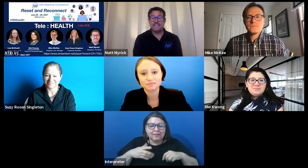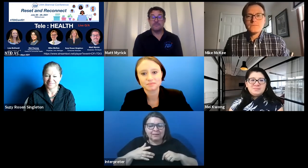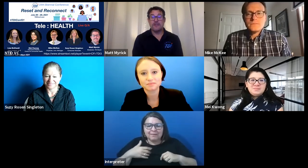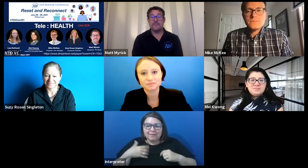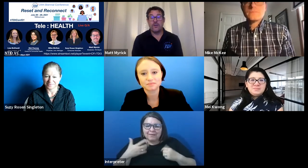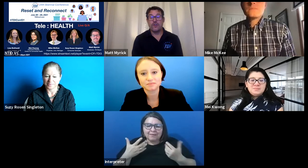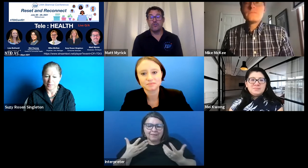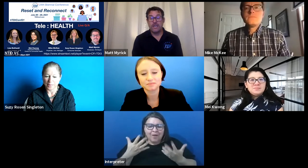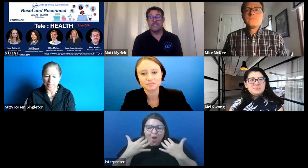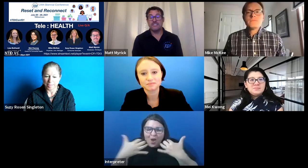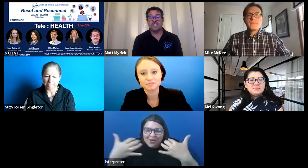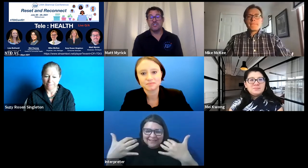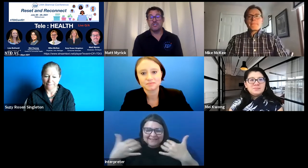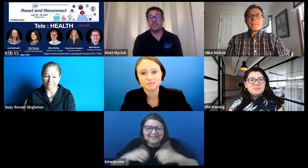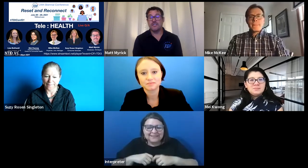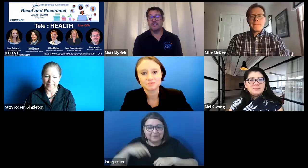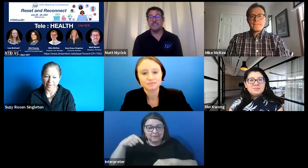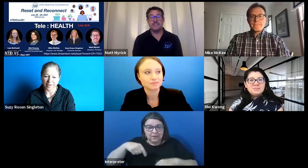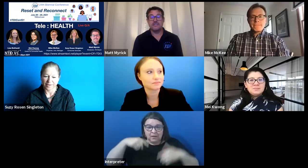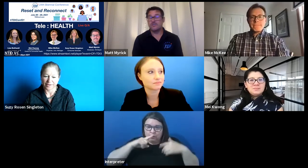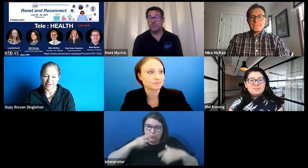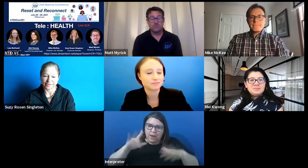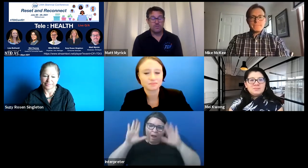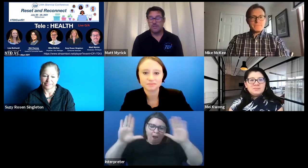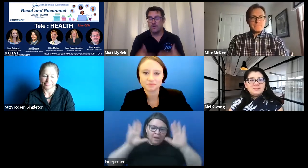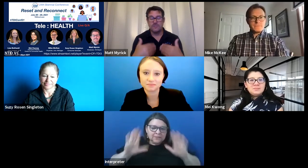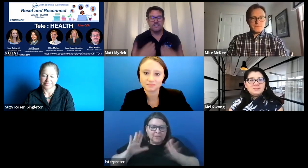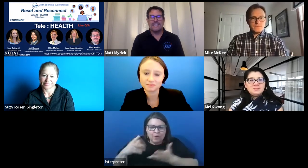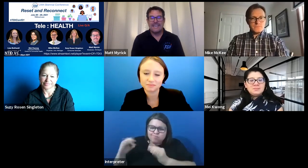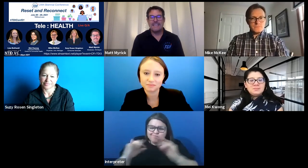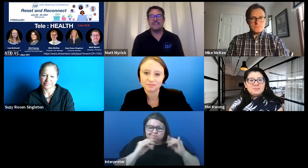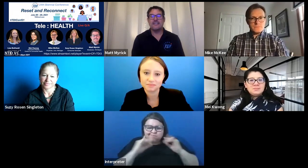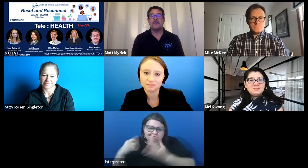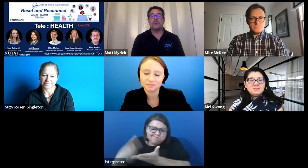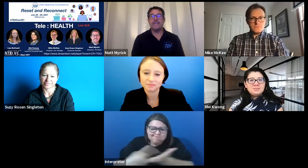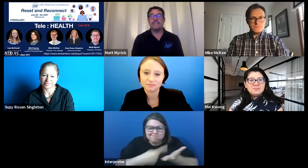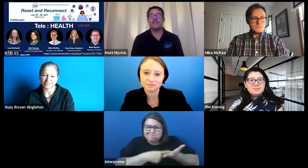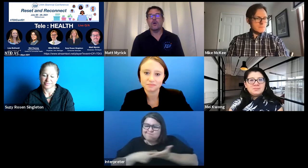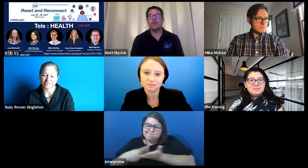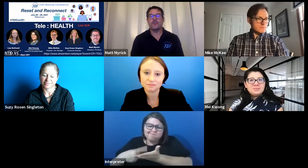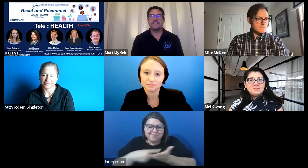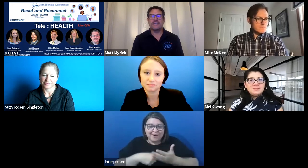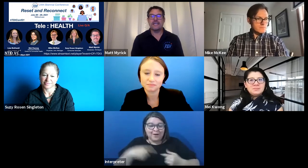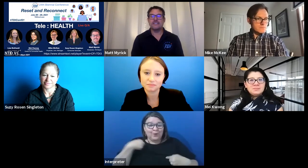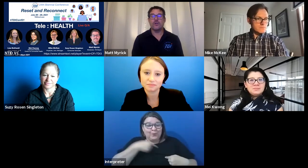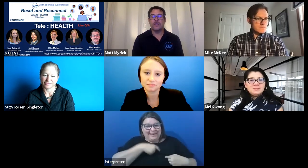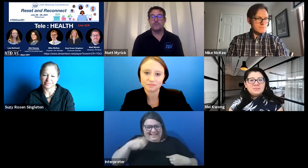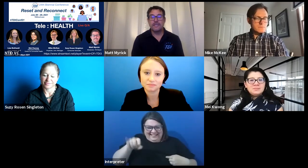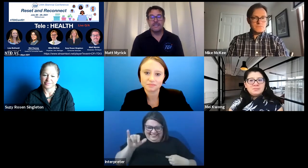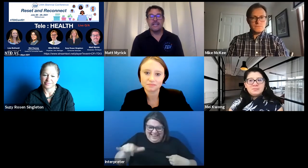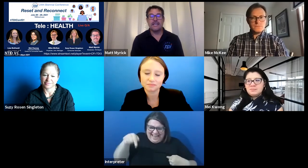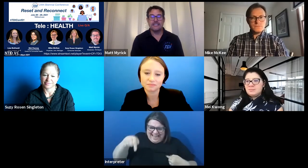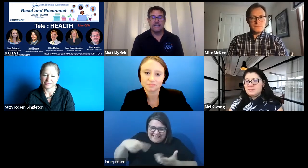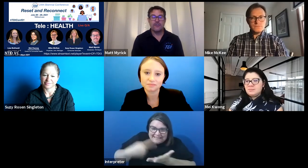this has been a very great discussion. It's needed. We need to talk about these things, you know, that's